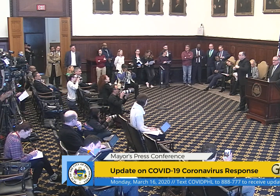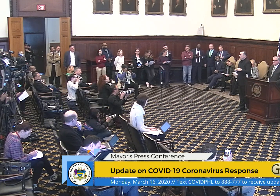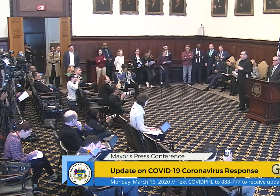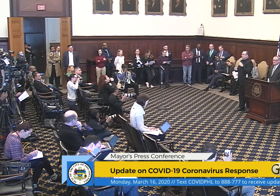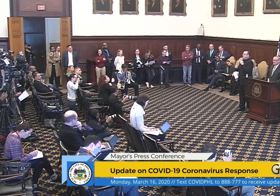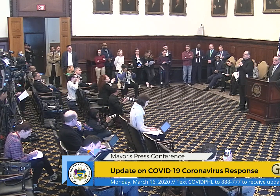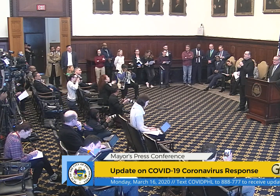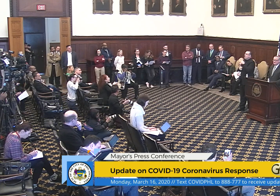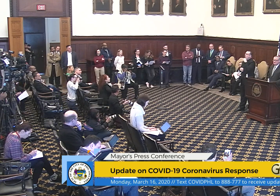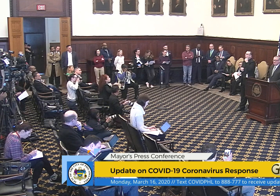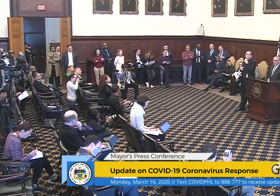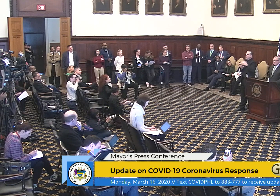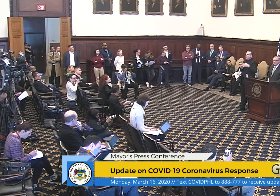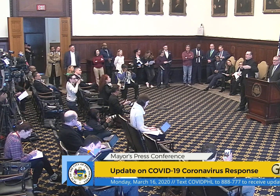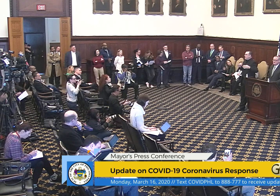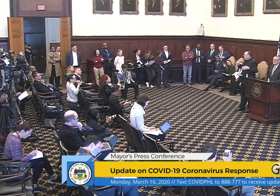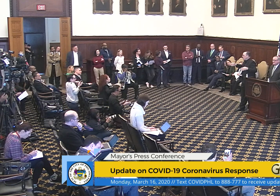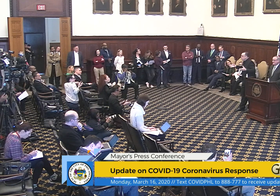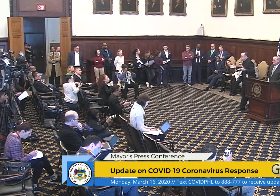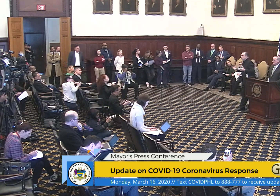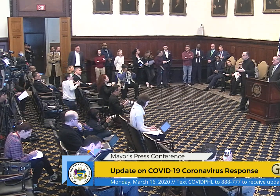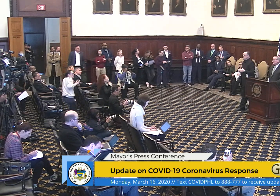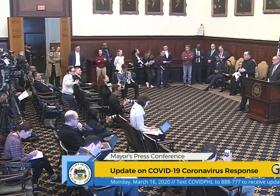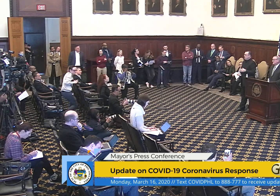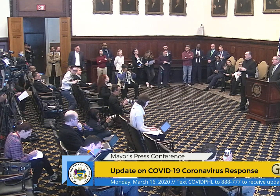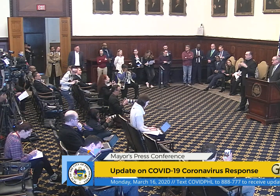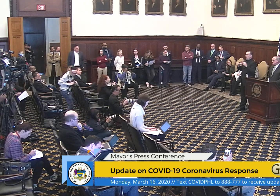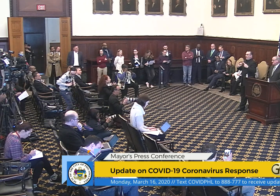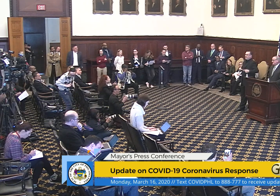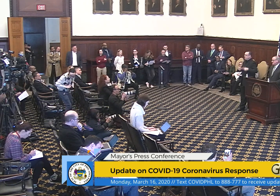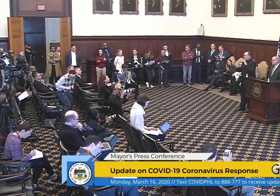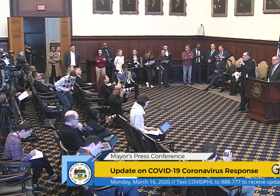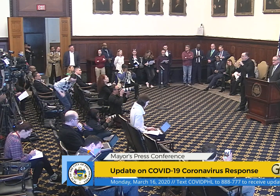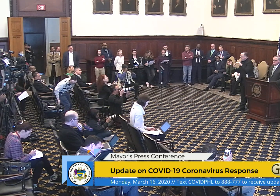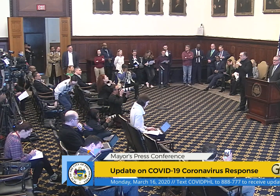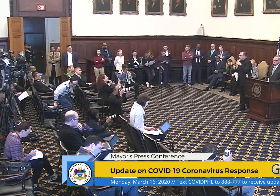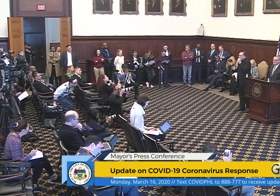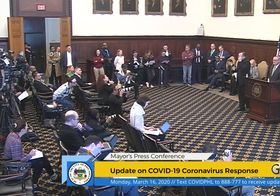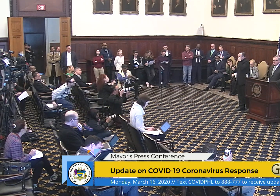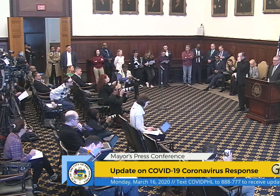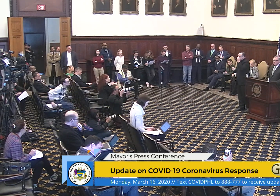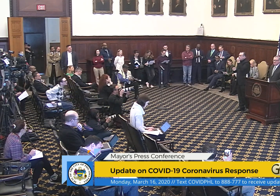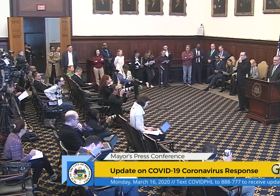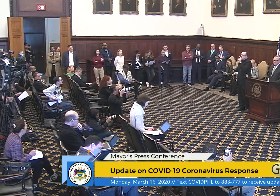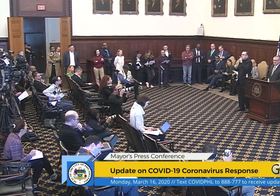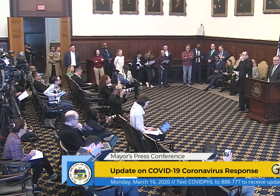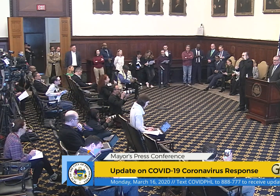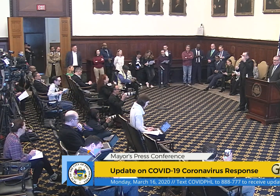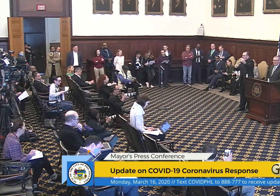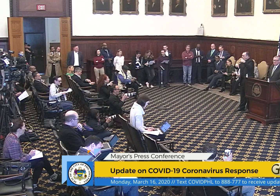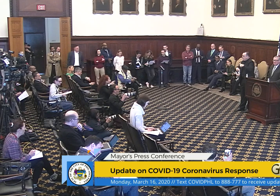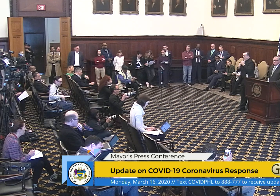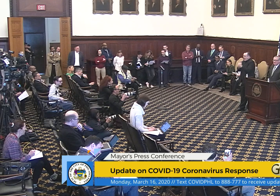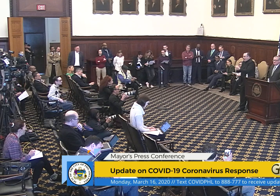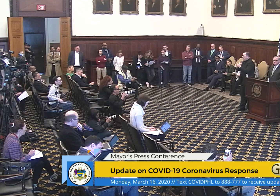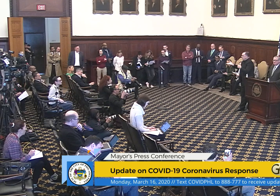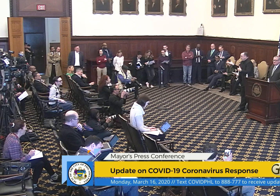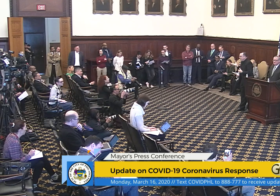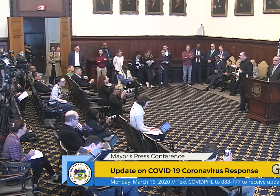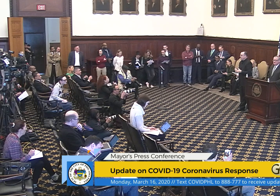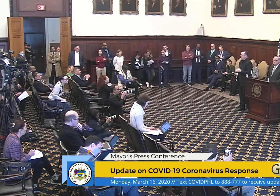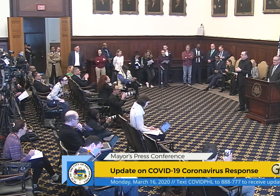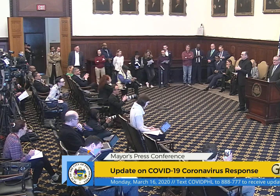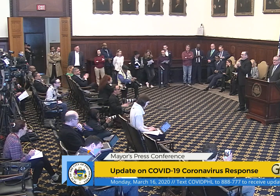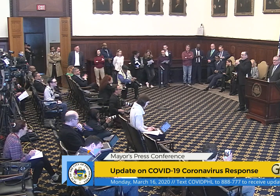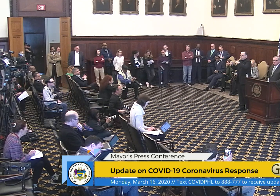Although you're not supposed to have physical contact, you could perhaps order groceries if necessary or do things to help us all out. Our